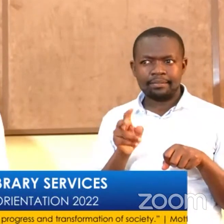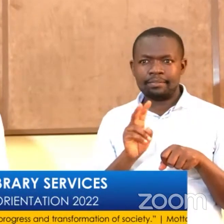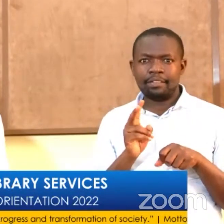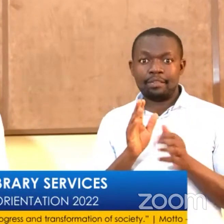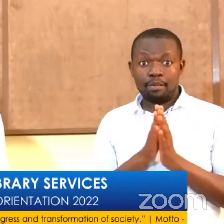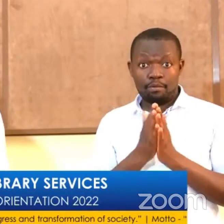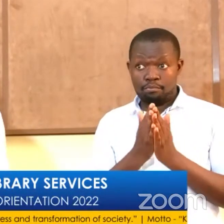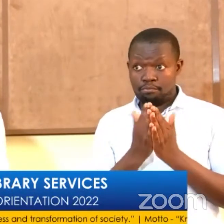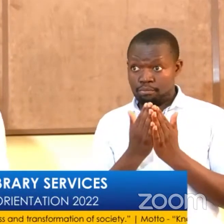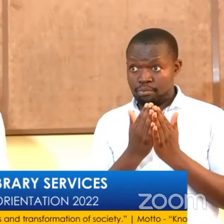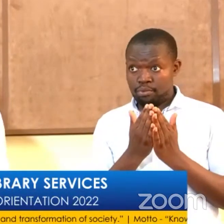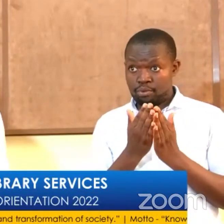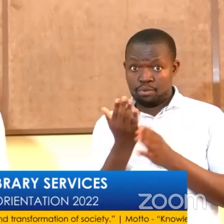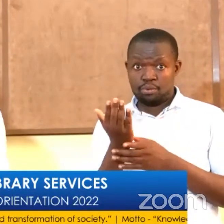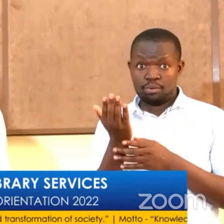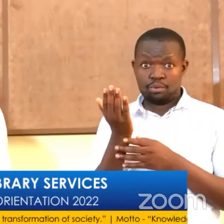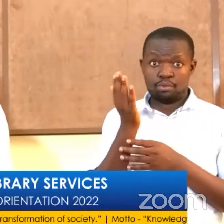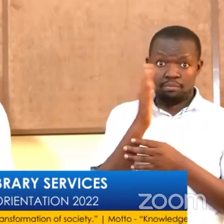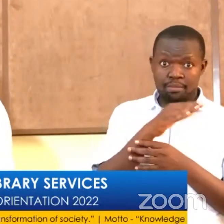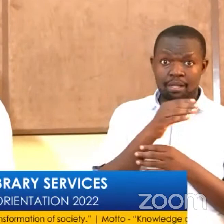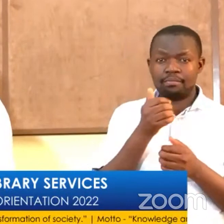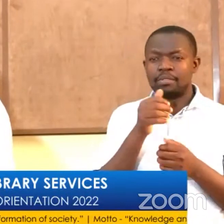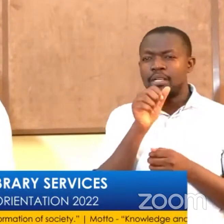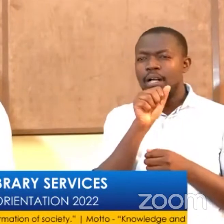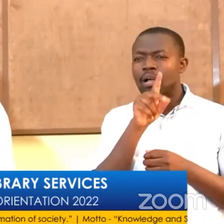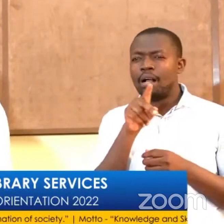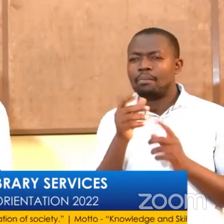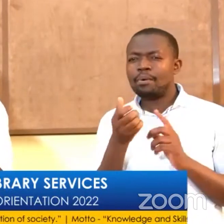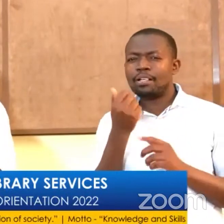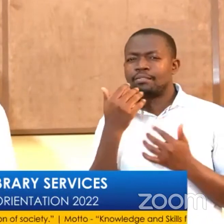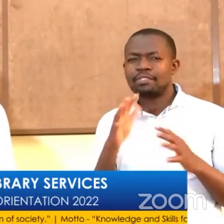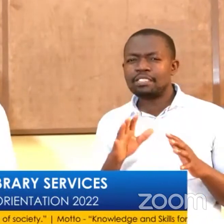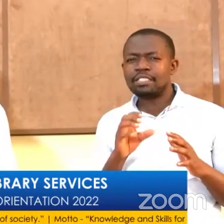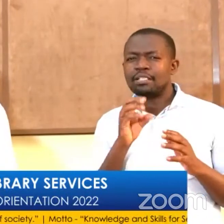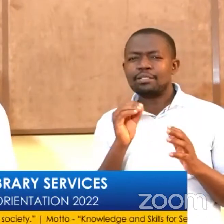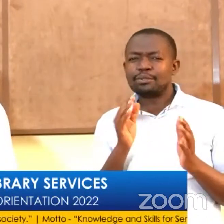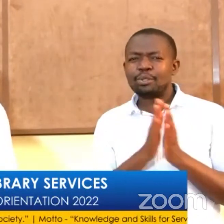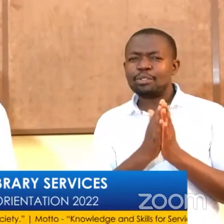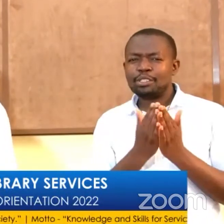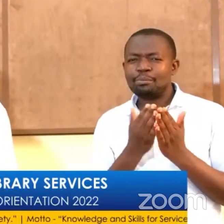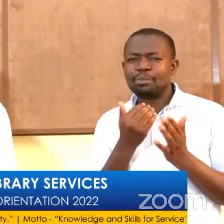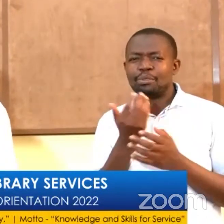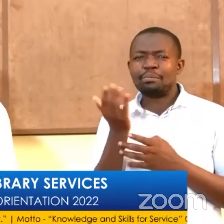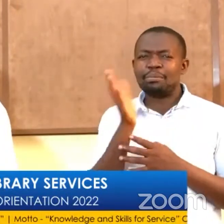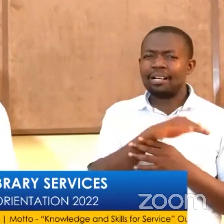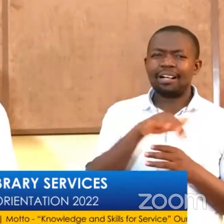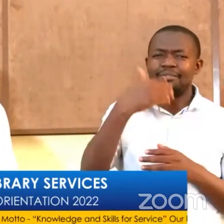book, that app after? Somebody has written like that.